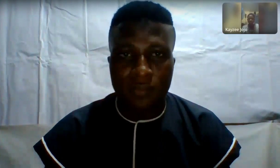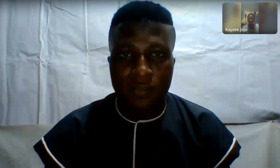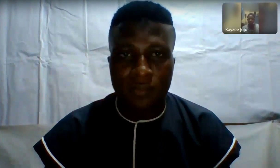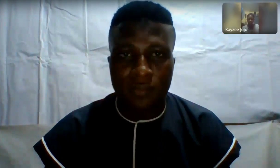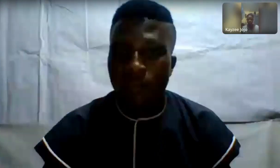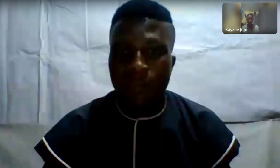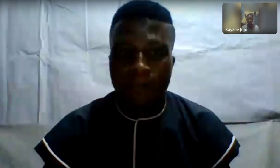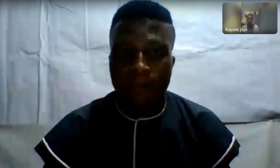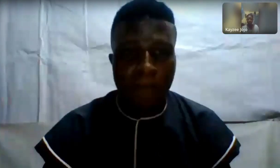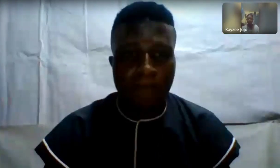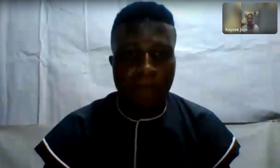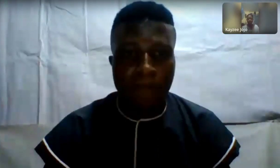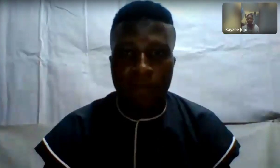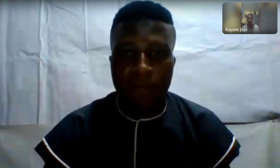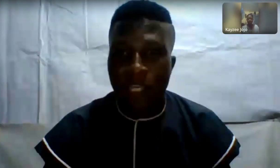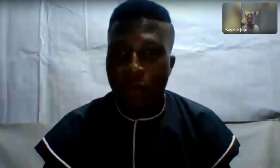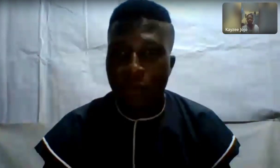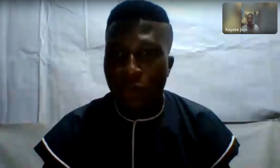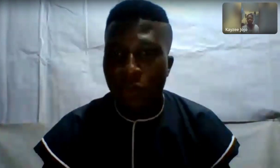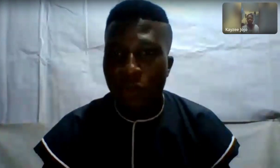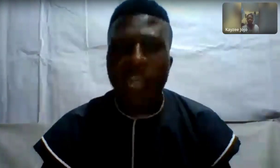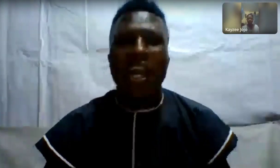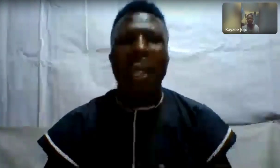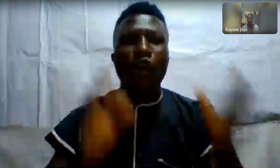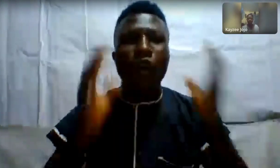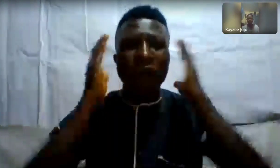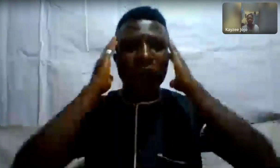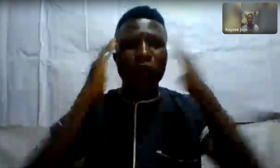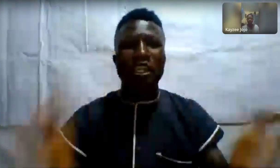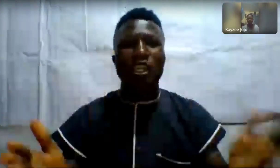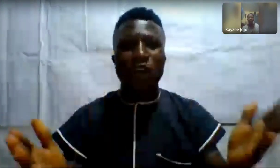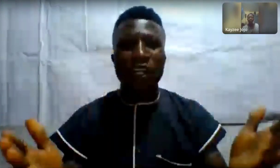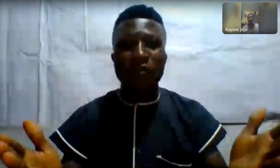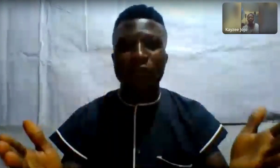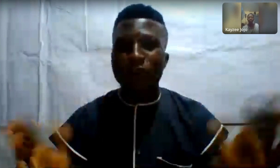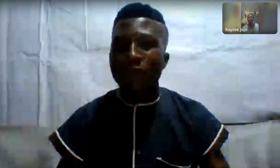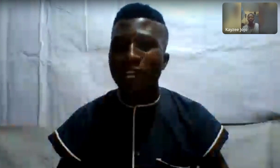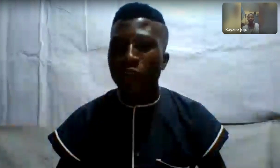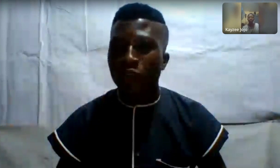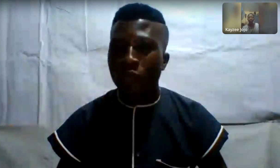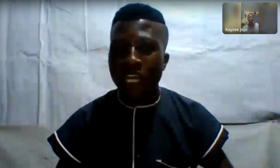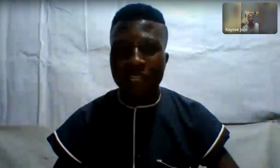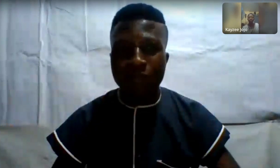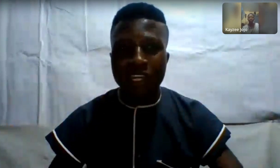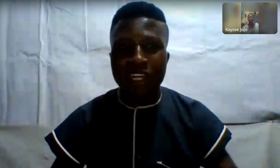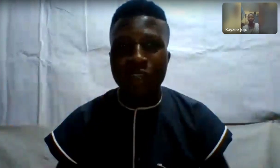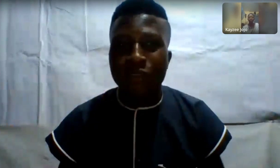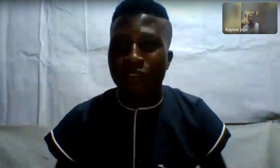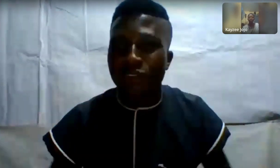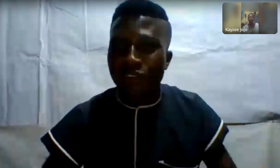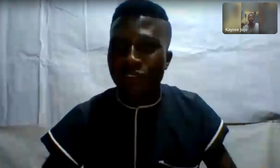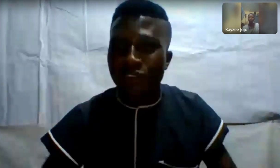There we go. How come I'm only calling females? Where are the males? The males are there. You're just not calling them.